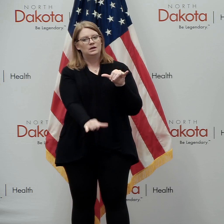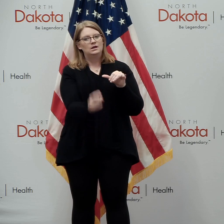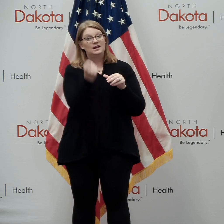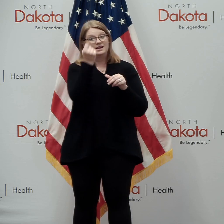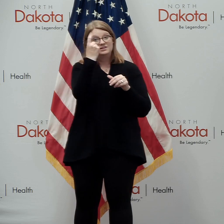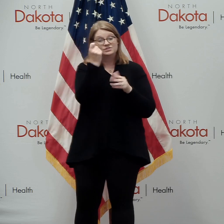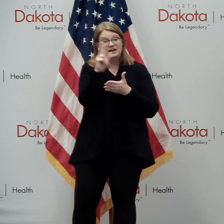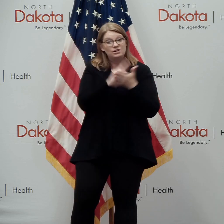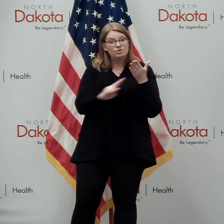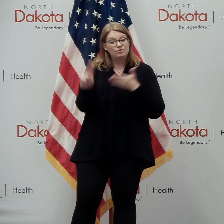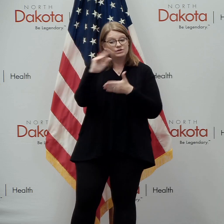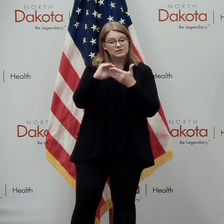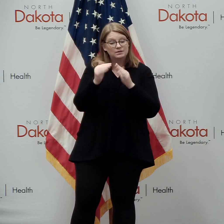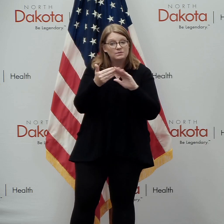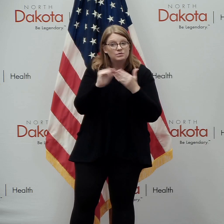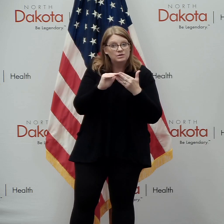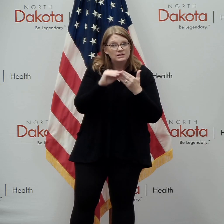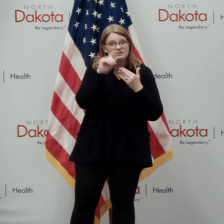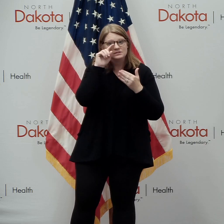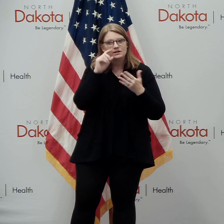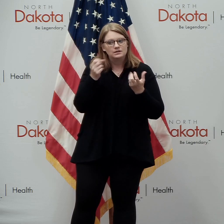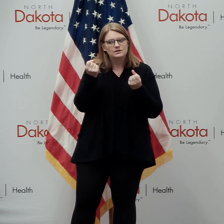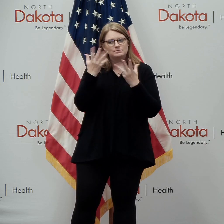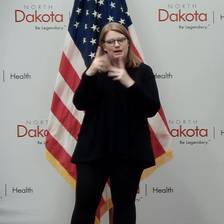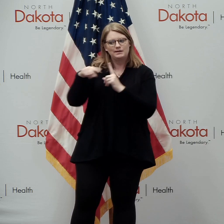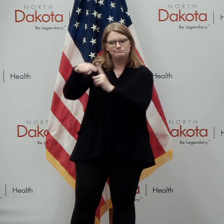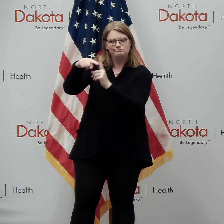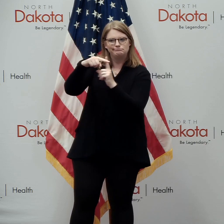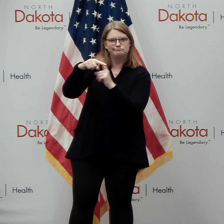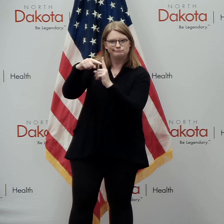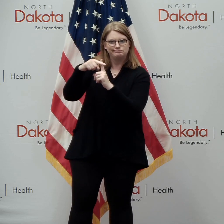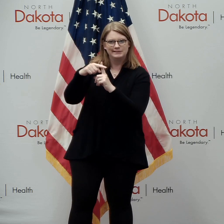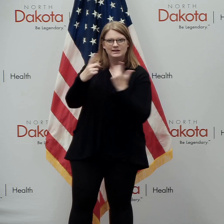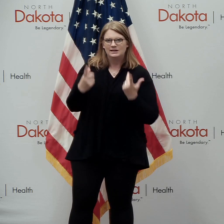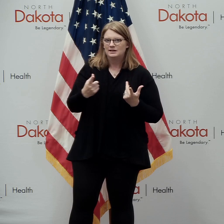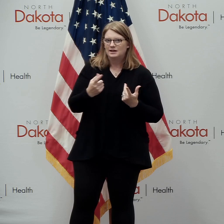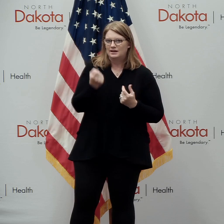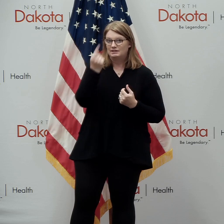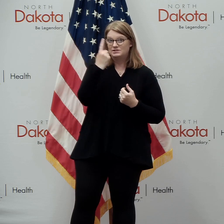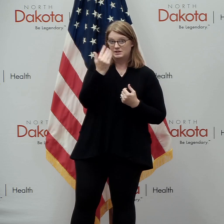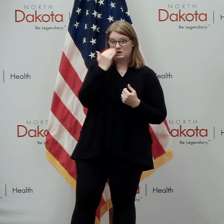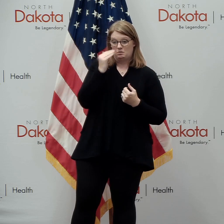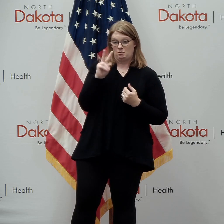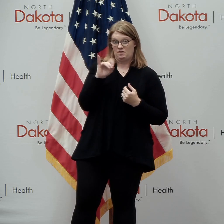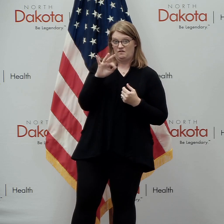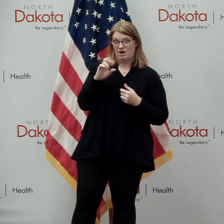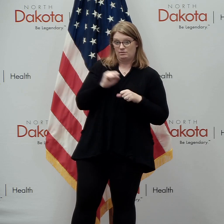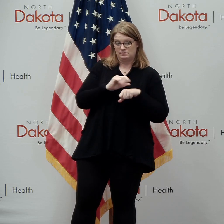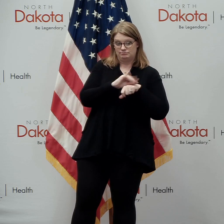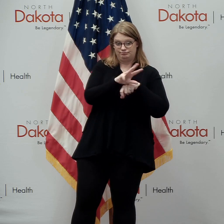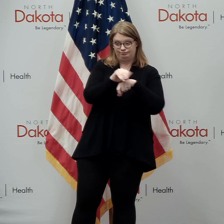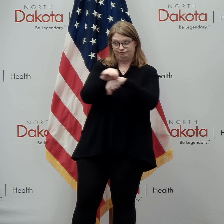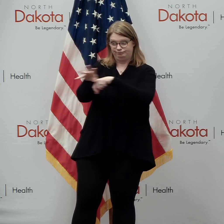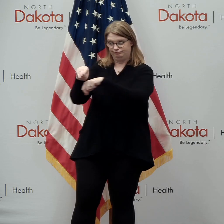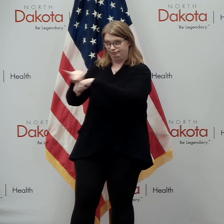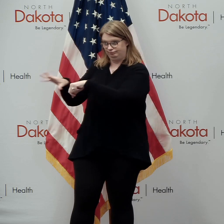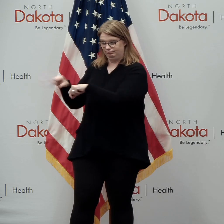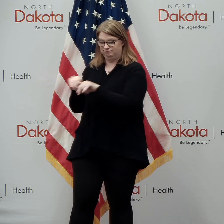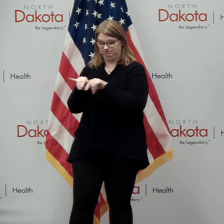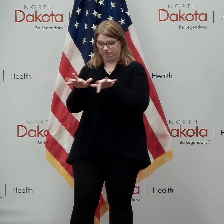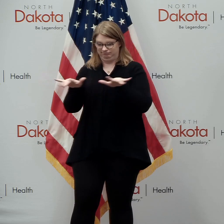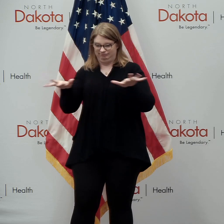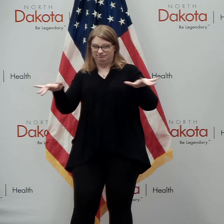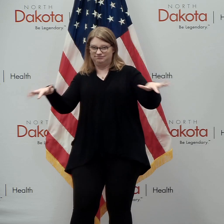university communities and among university students. And so and we know the virus can travel quickly when students travel from community to